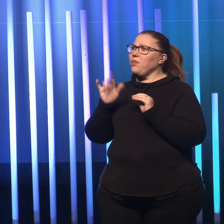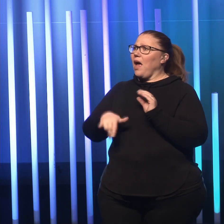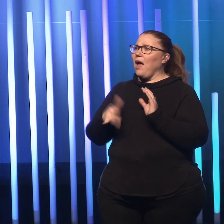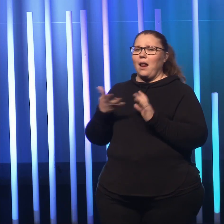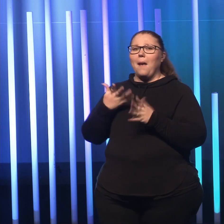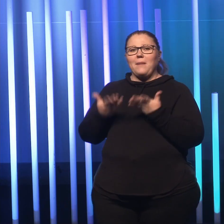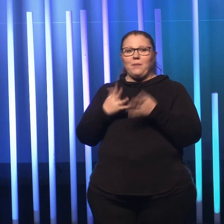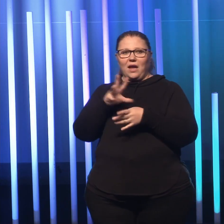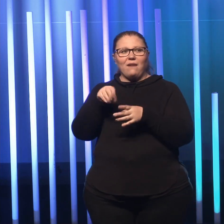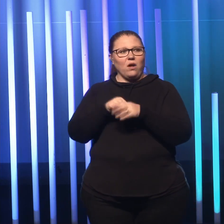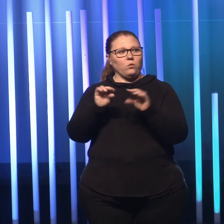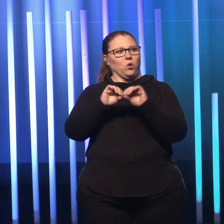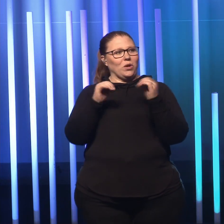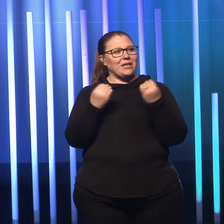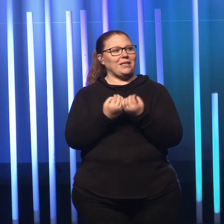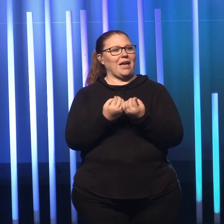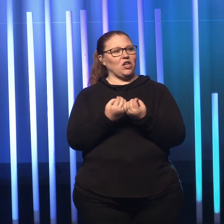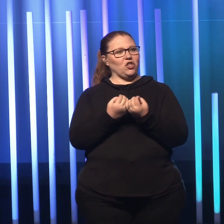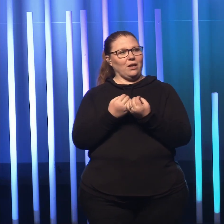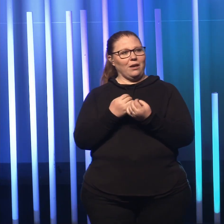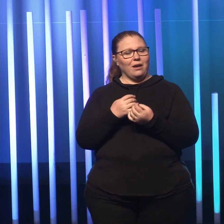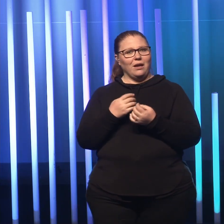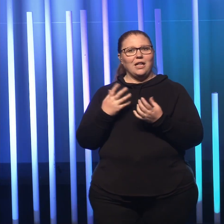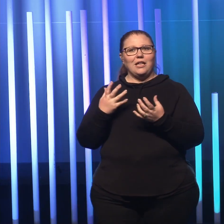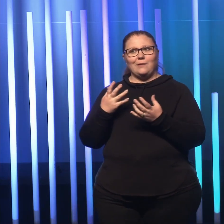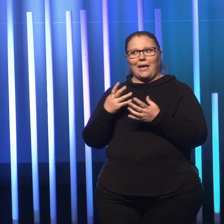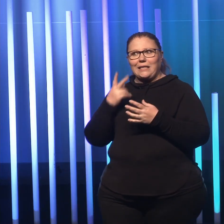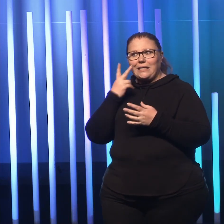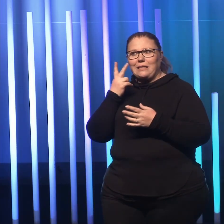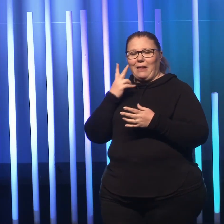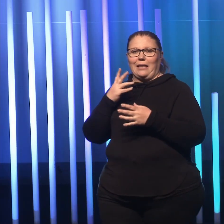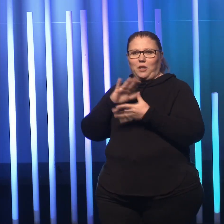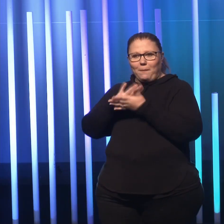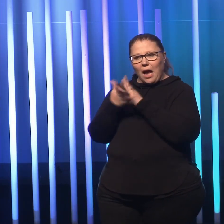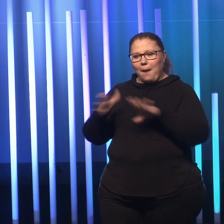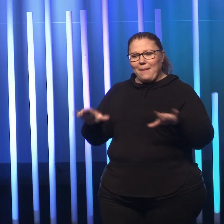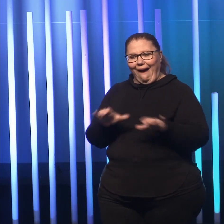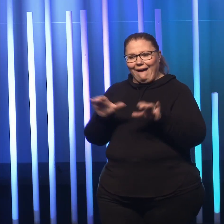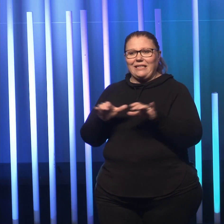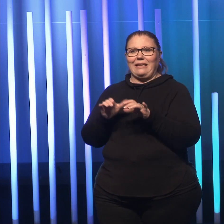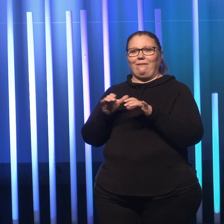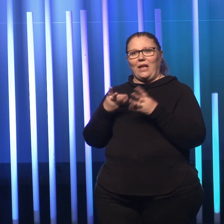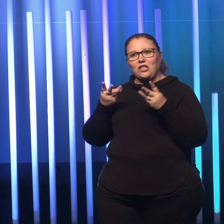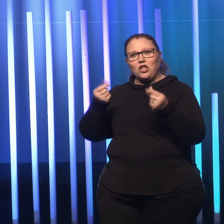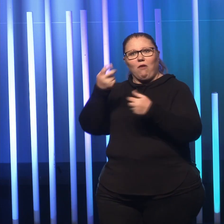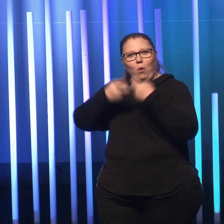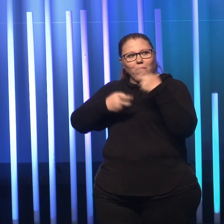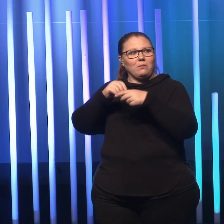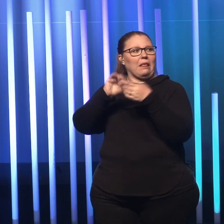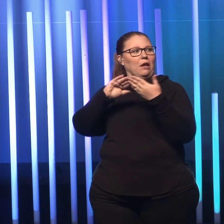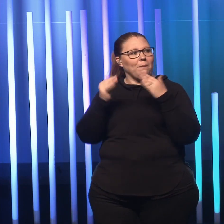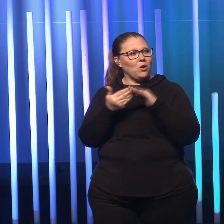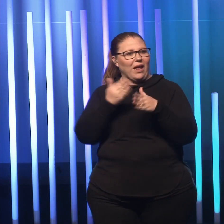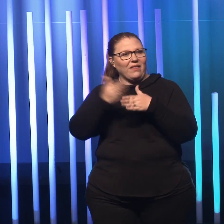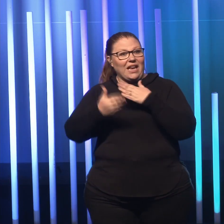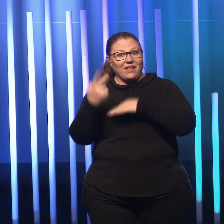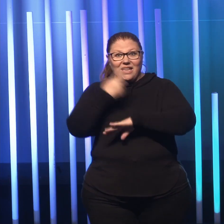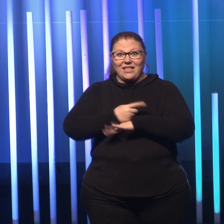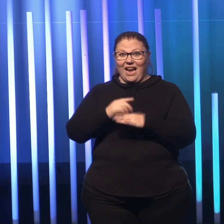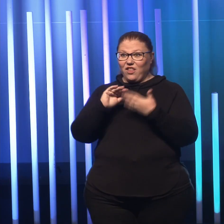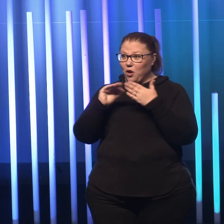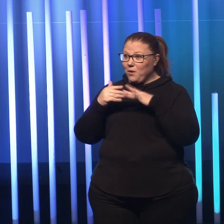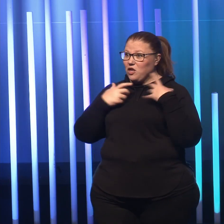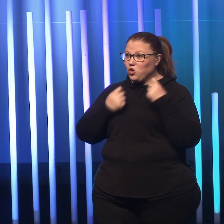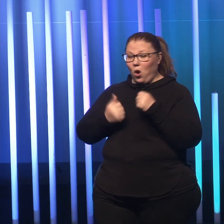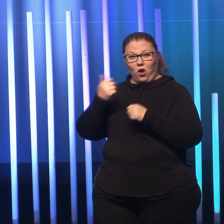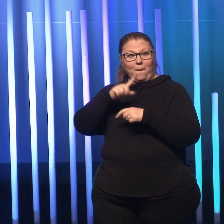with an organization to get active around something that you see in your community that's problematic. And at the end of the day, your community is stronger because you